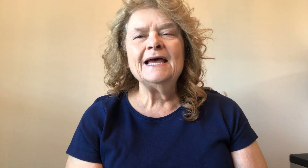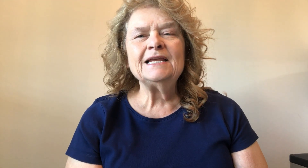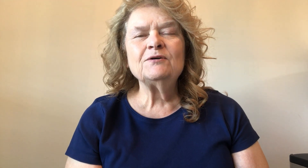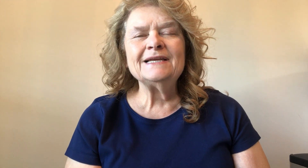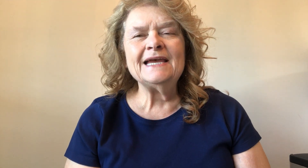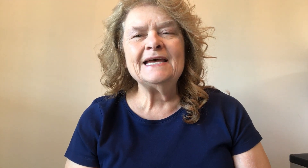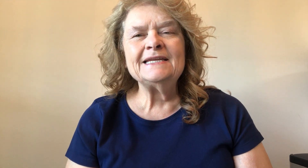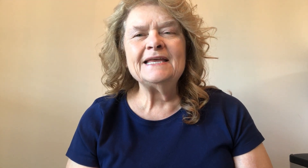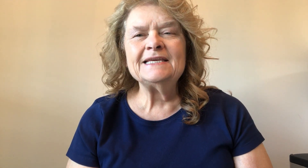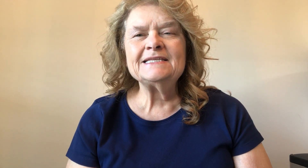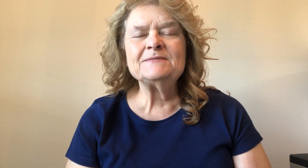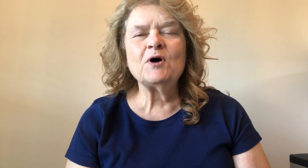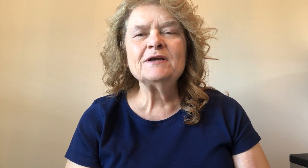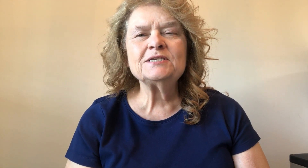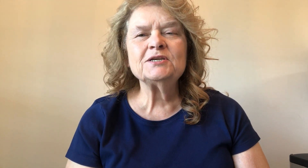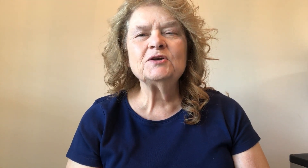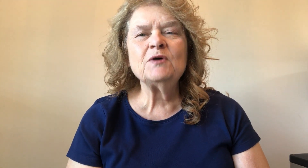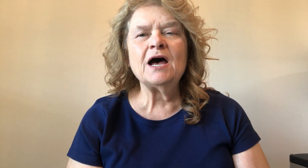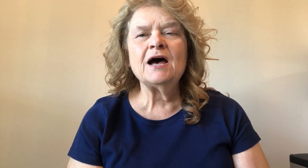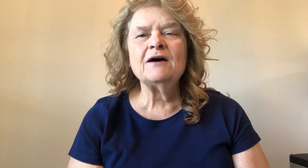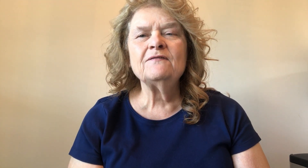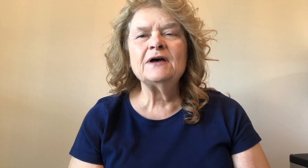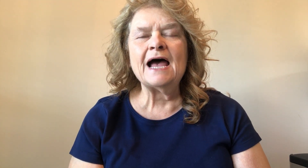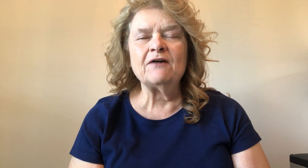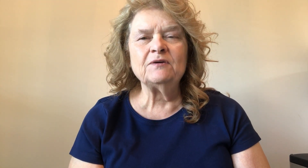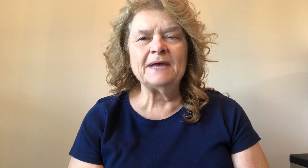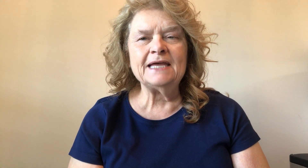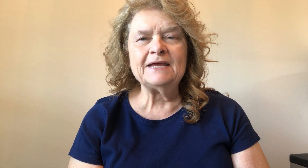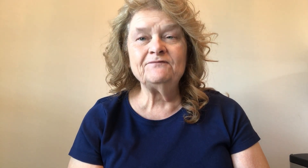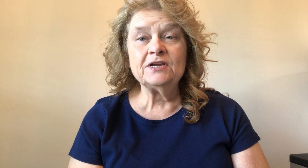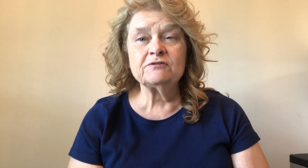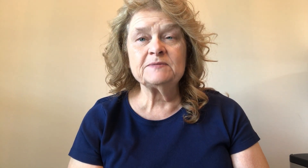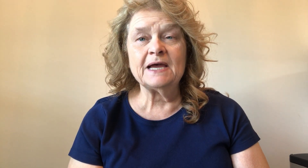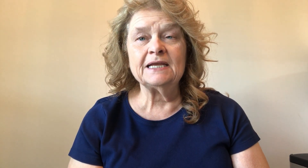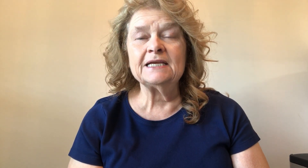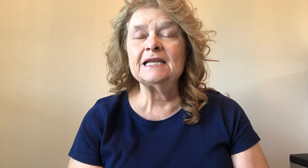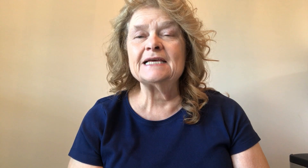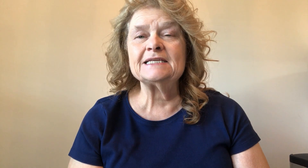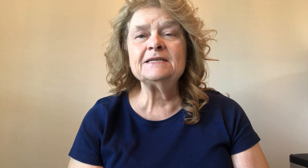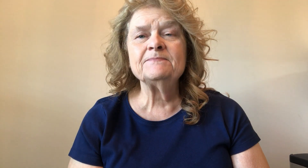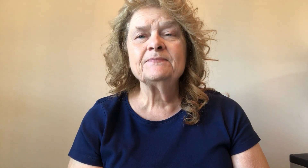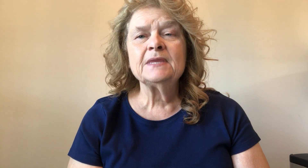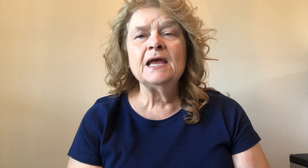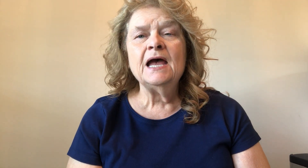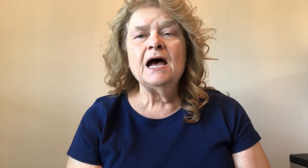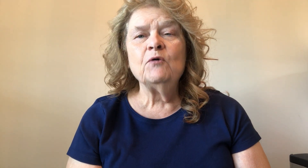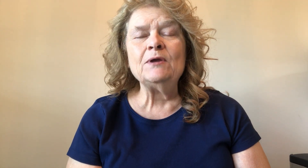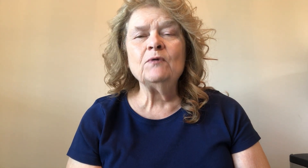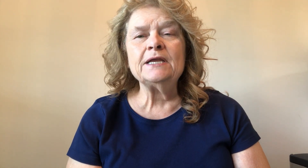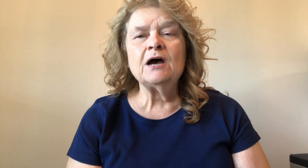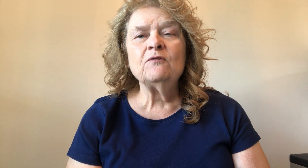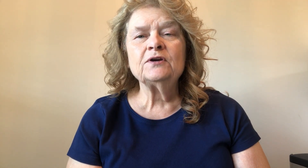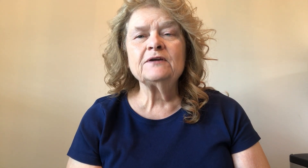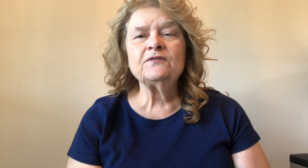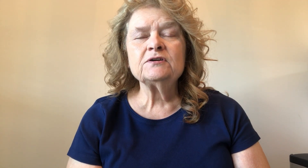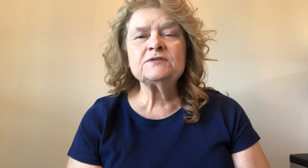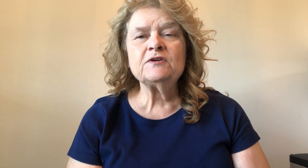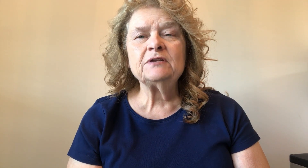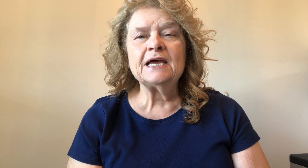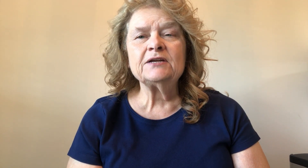Hello again. This is part 2 of alphabet and finger spelling lesson. We went over the first few letters